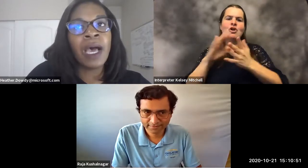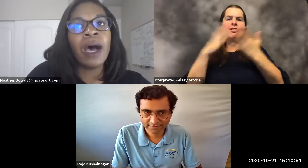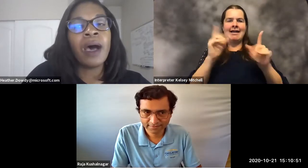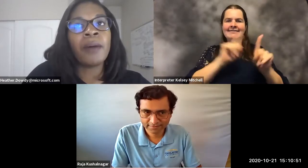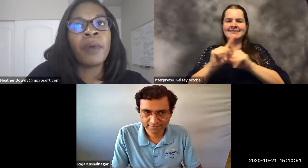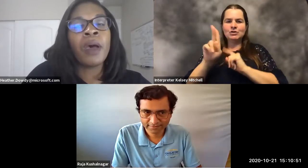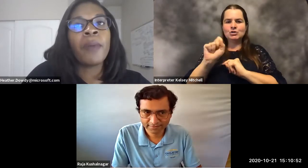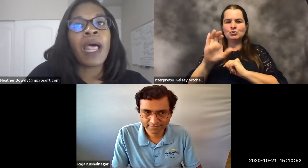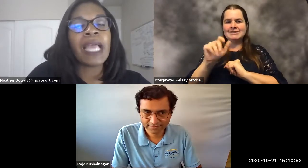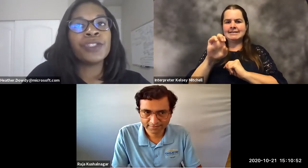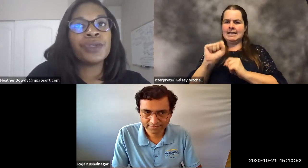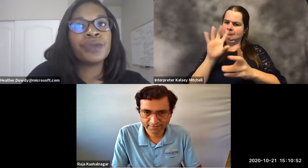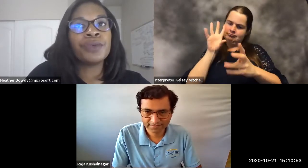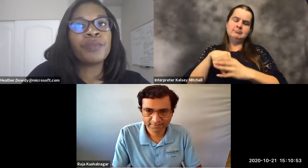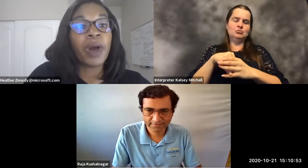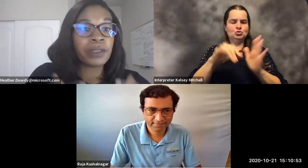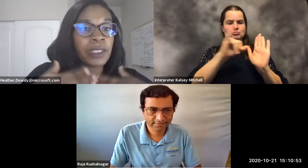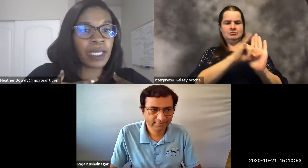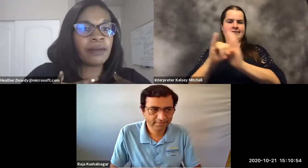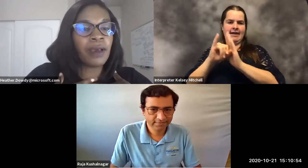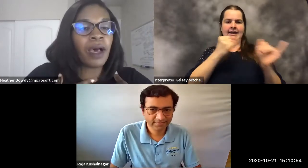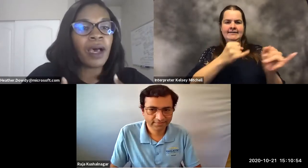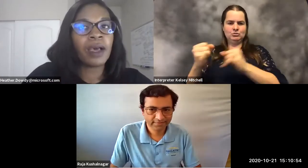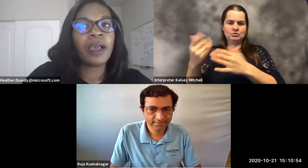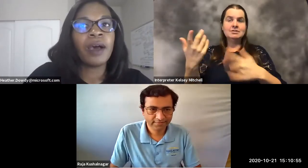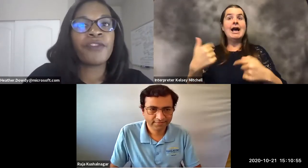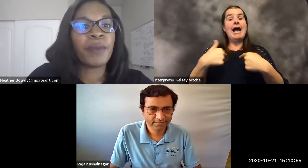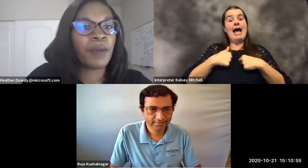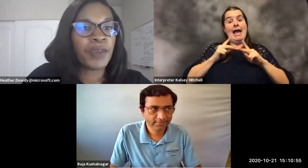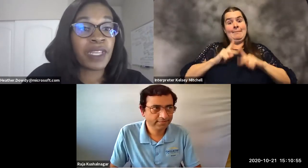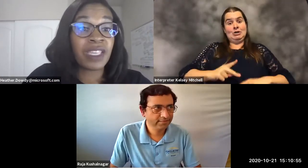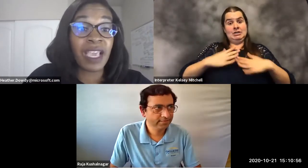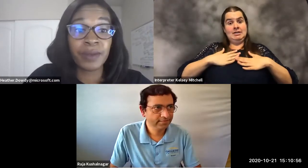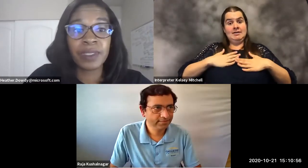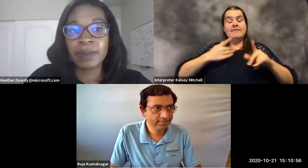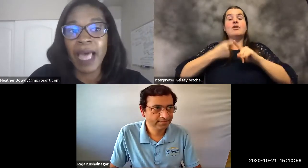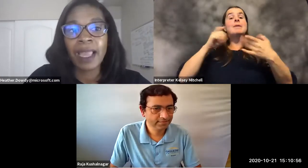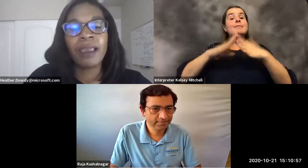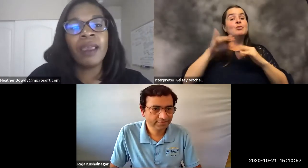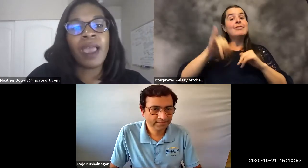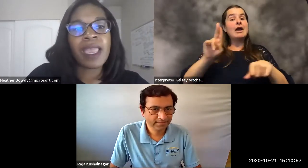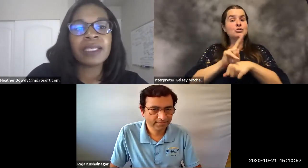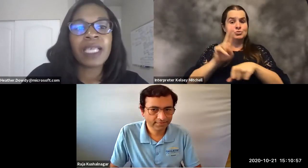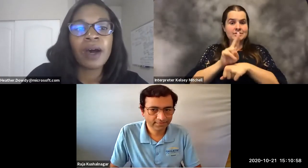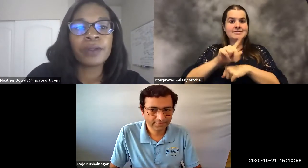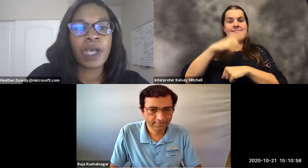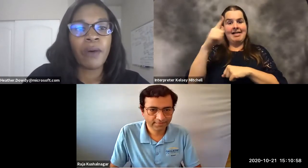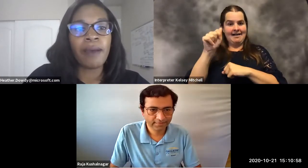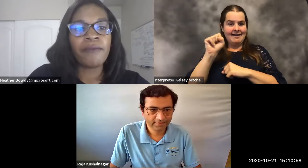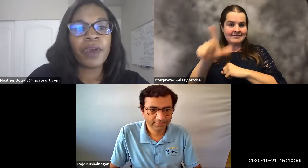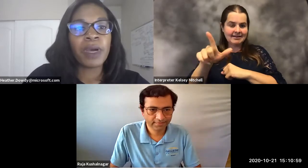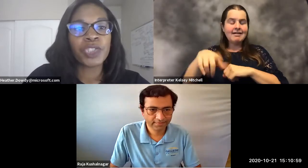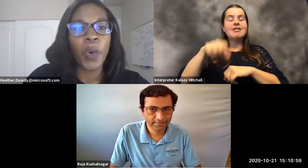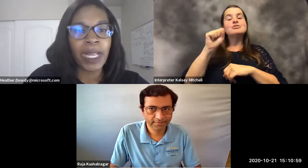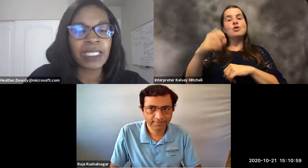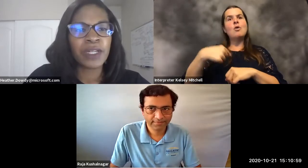cases. But I do personally come from a community that uses Black ASL, so